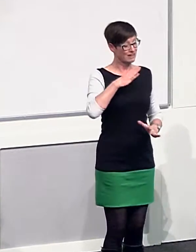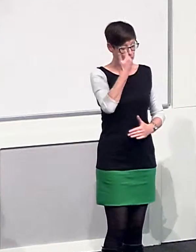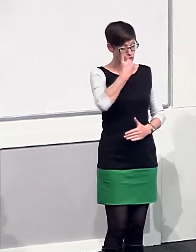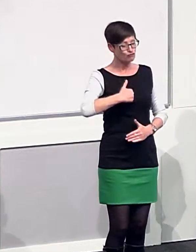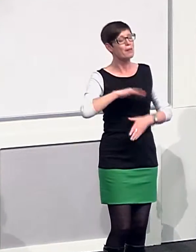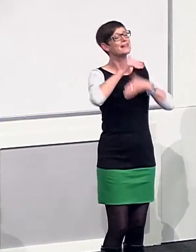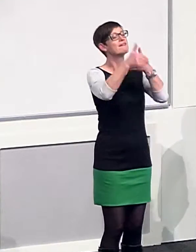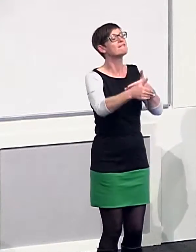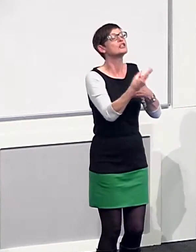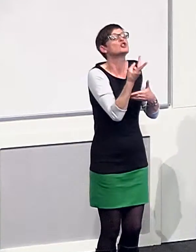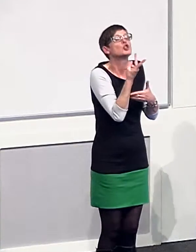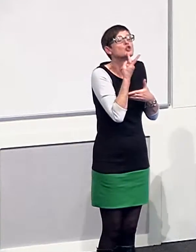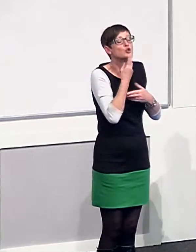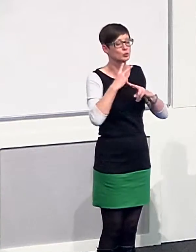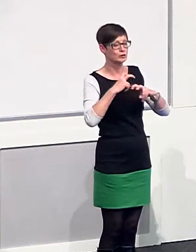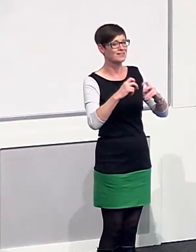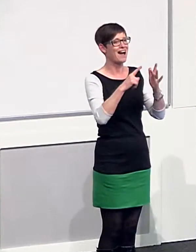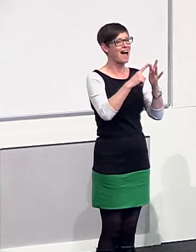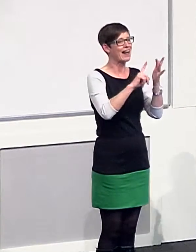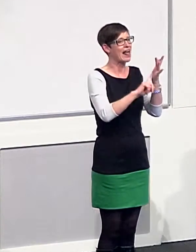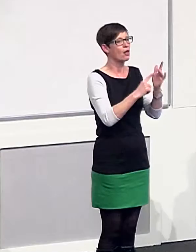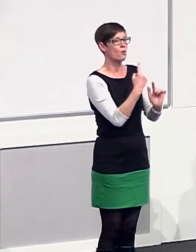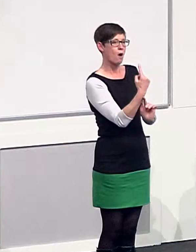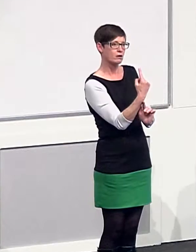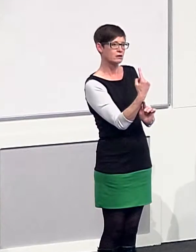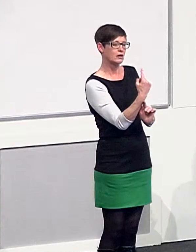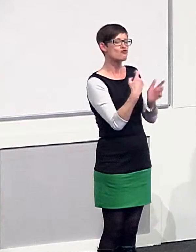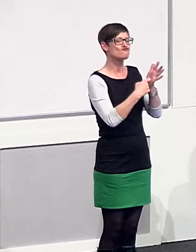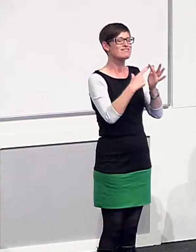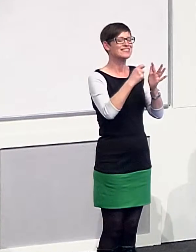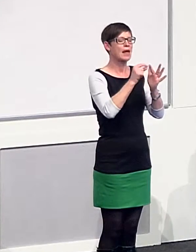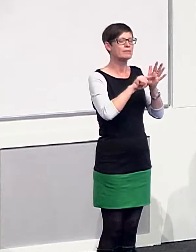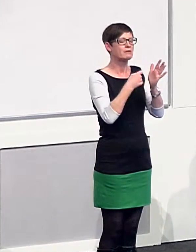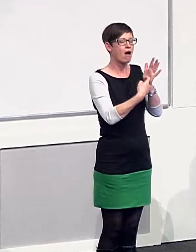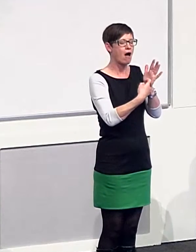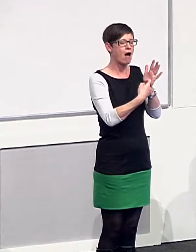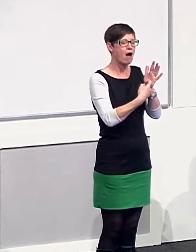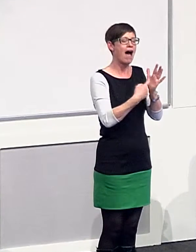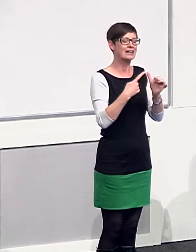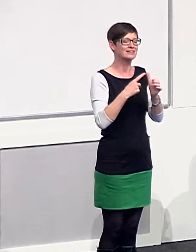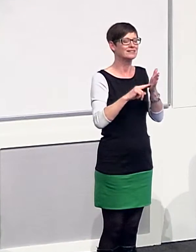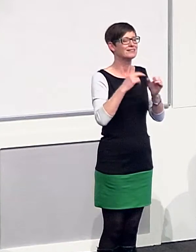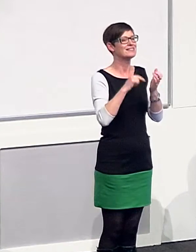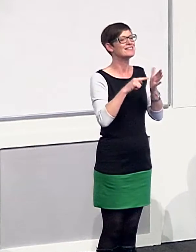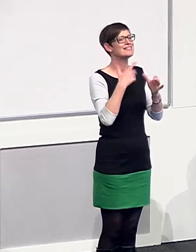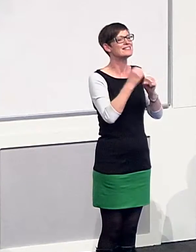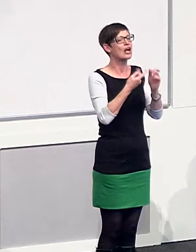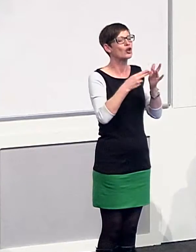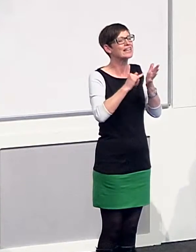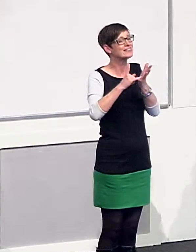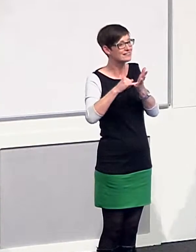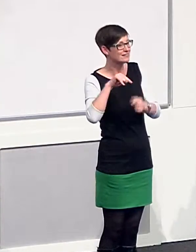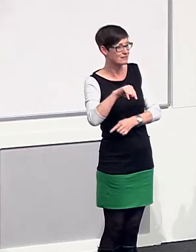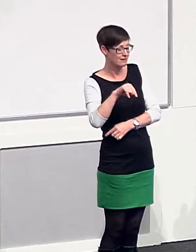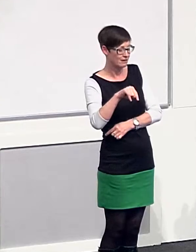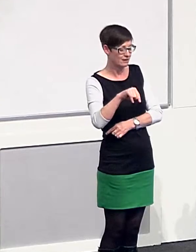on of IL-1 receptor antagonist as a treatment to minimize neurological damage following